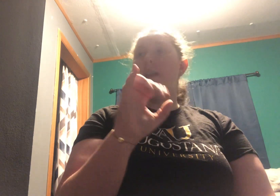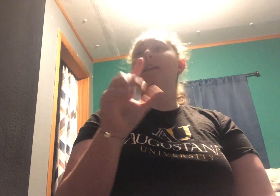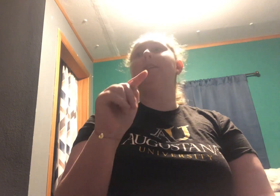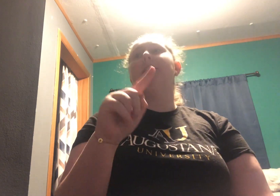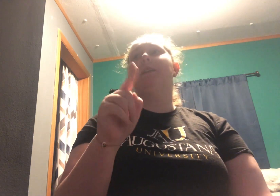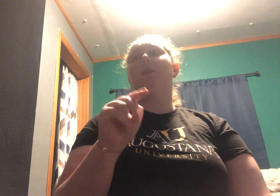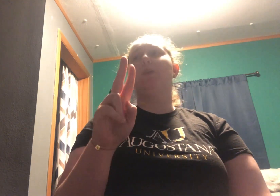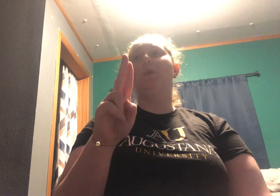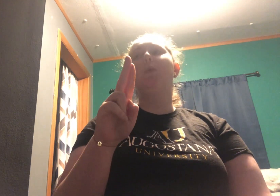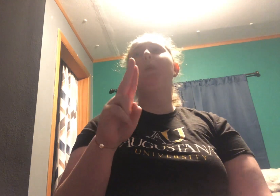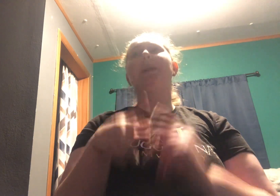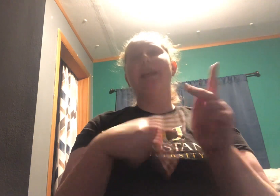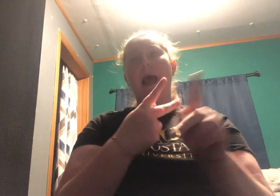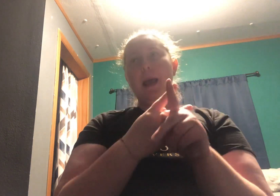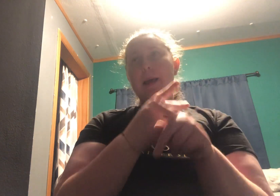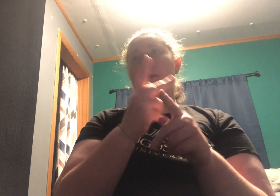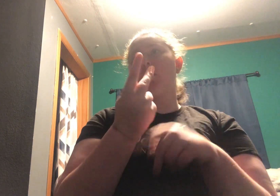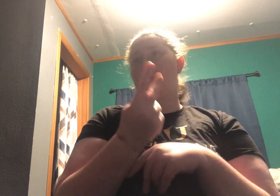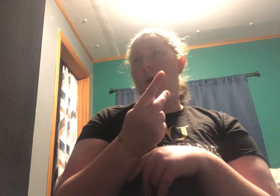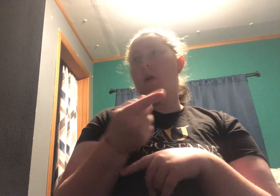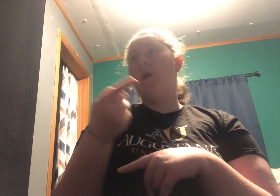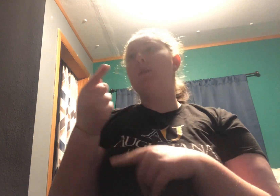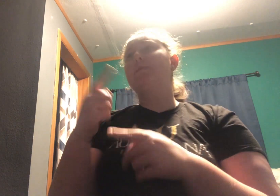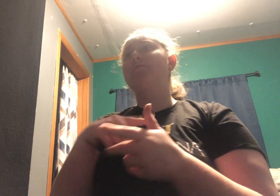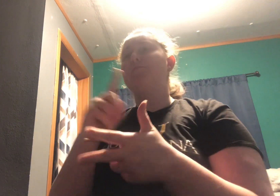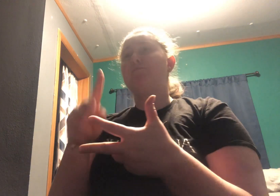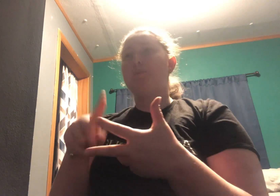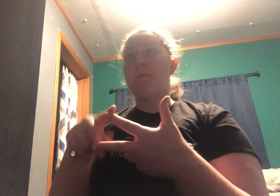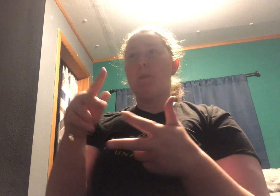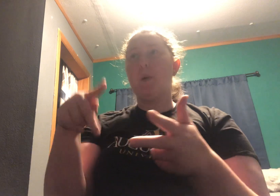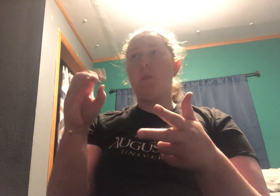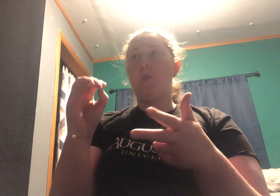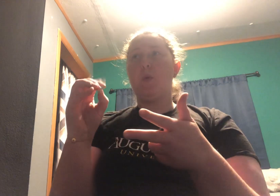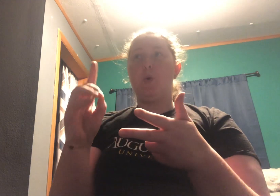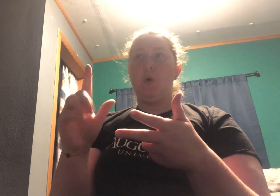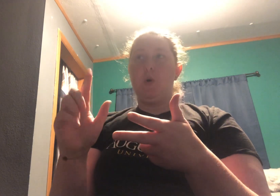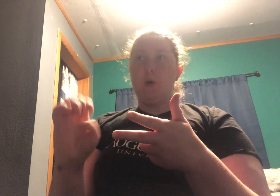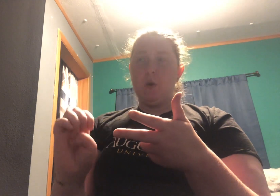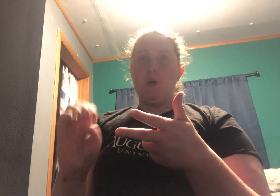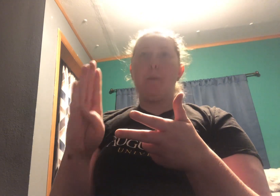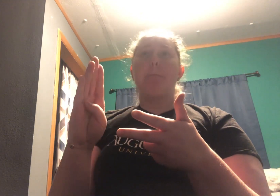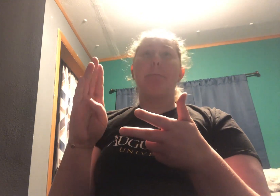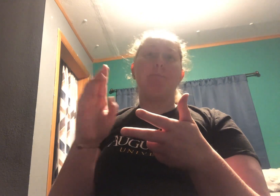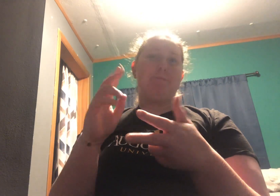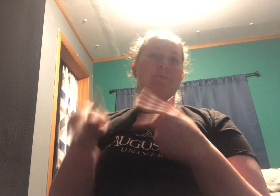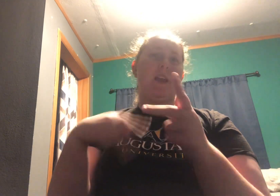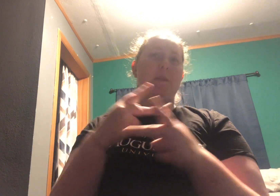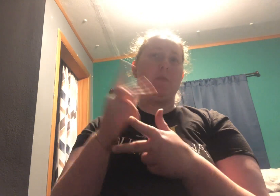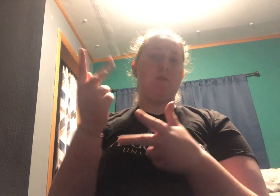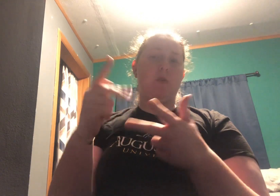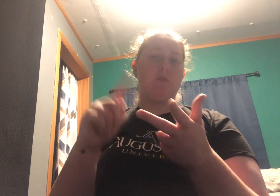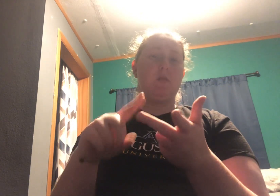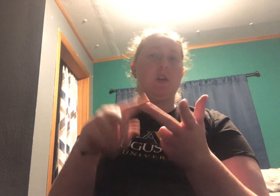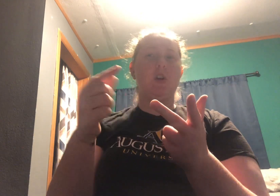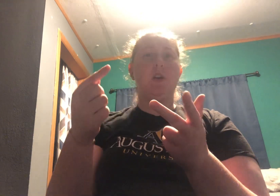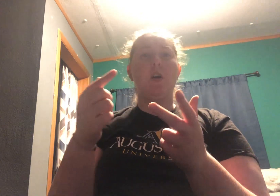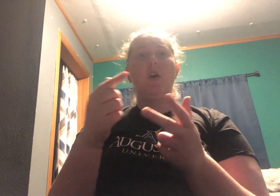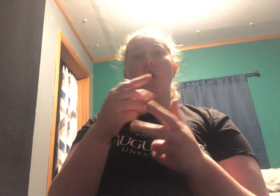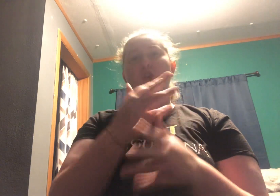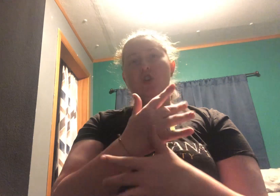are another breed. German Shepherds are another breed. Okay, so this is not a poodle. It's not a German Shepherd. It's a Shih Tzu.